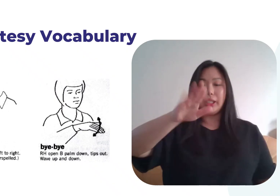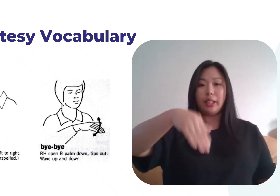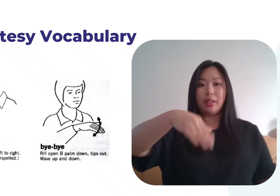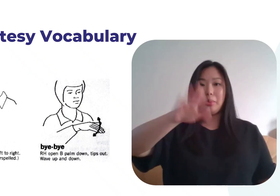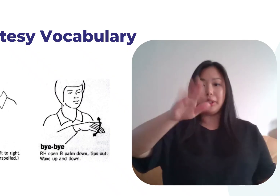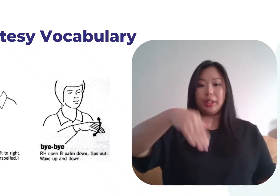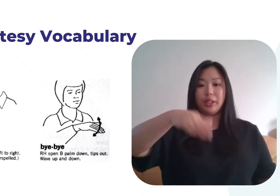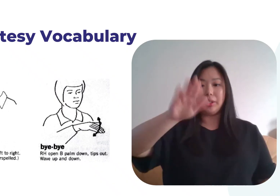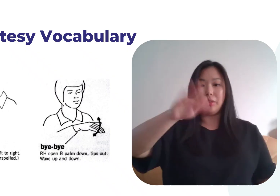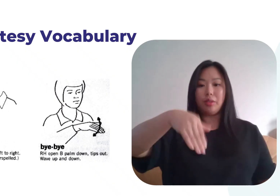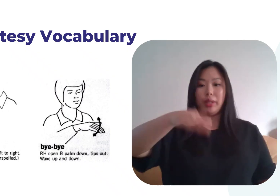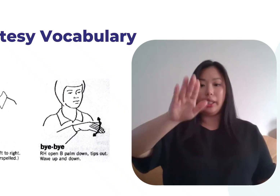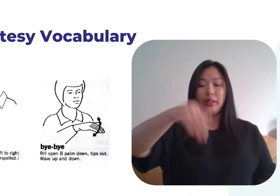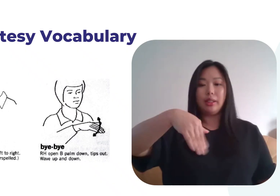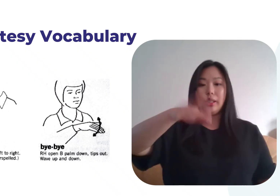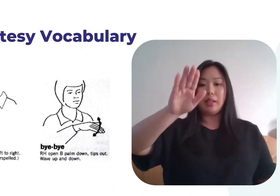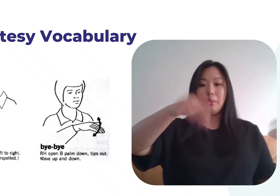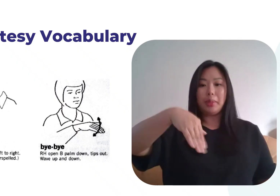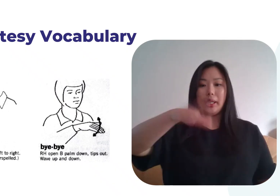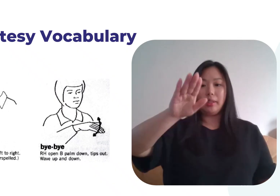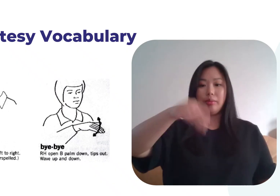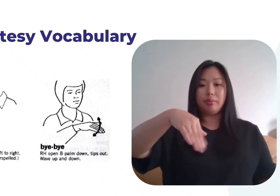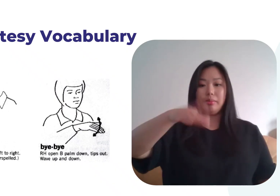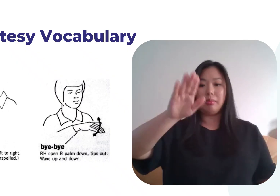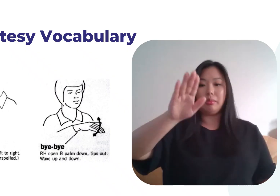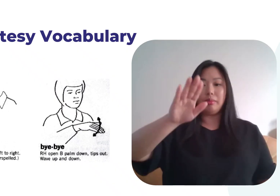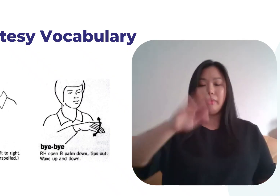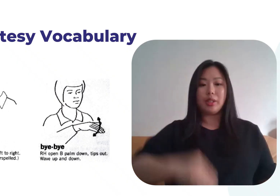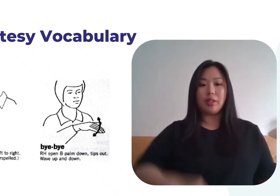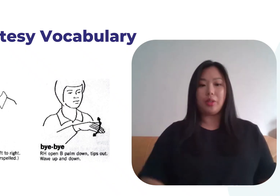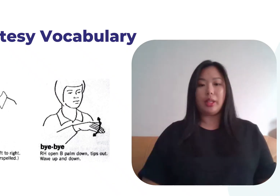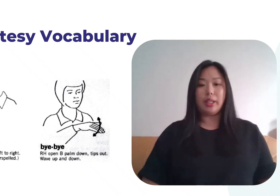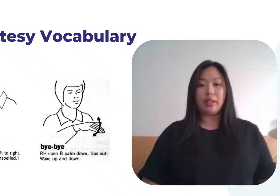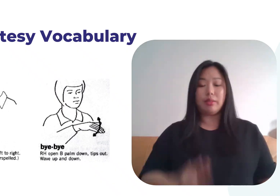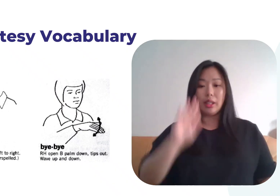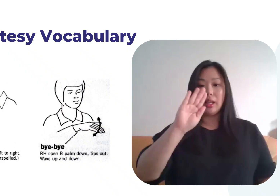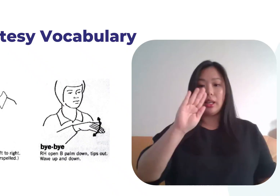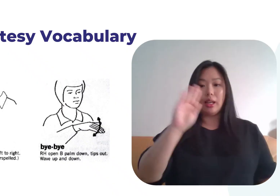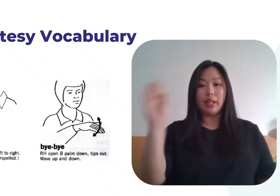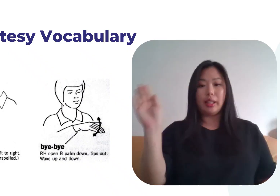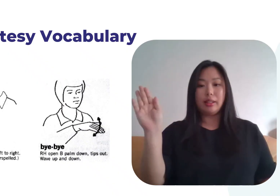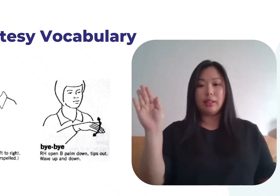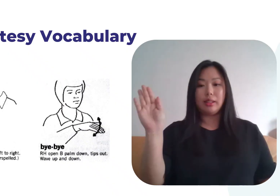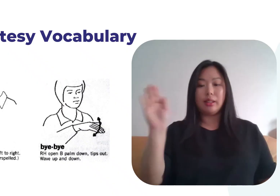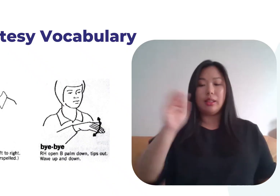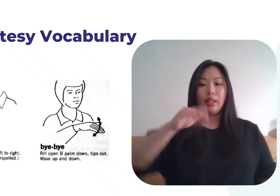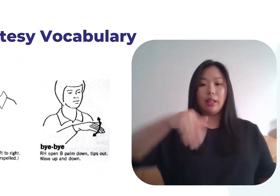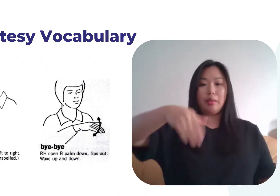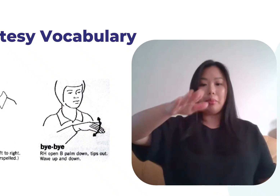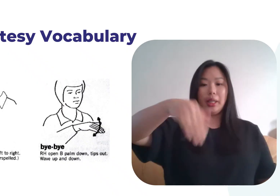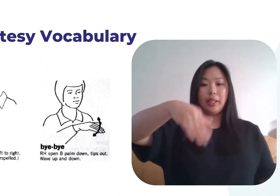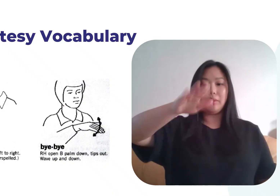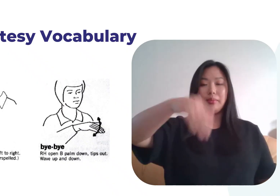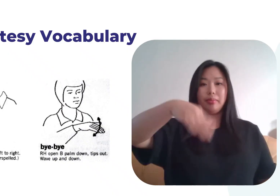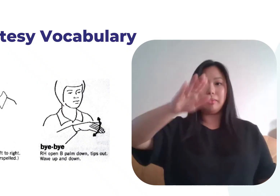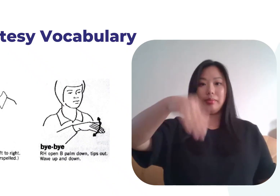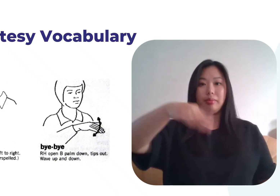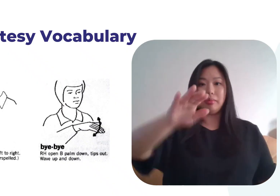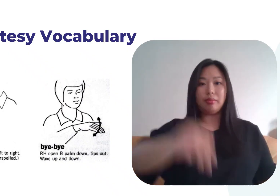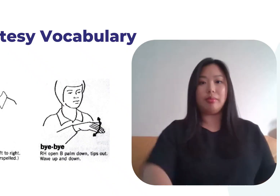if you're telling the person to go away. Bye. So you have hi and bye.